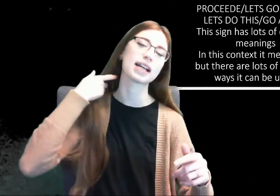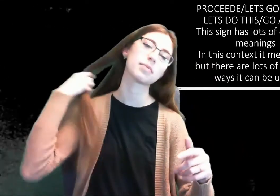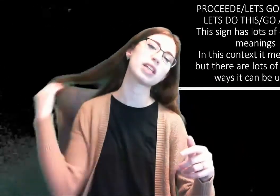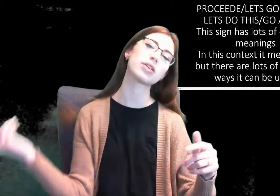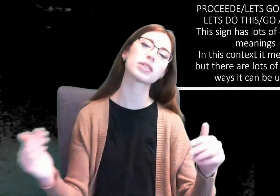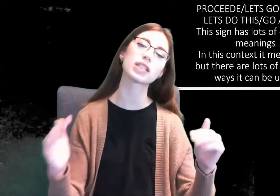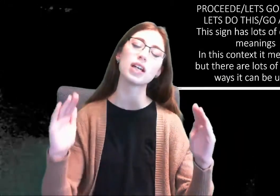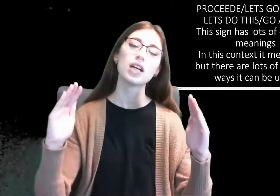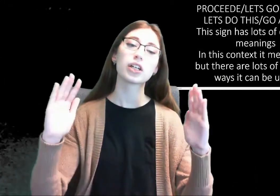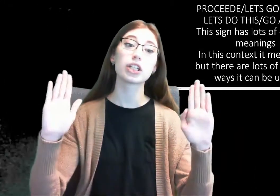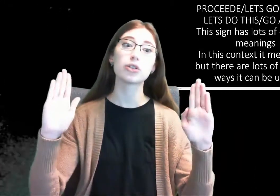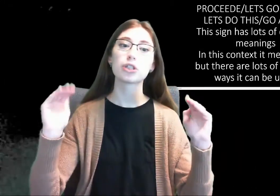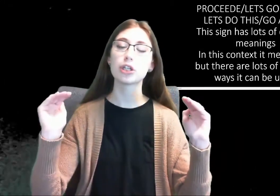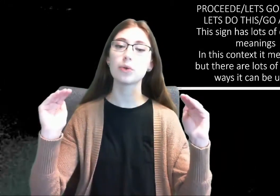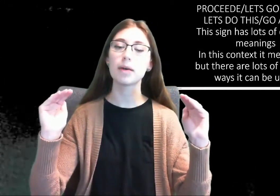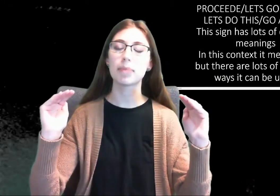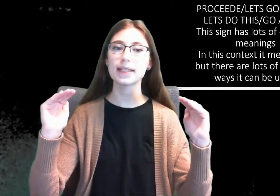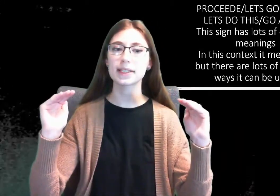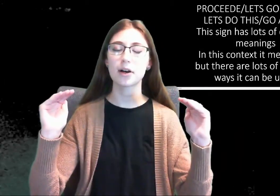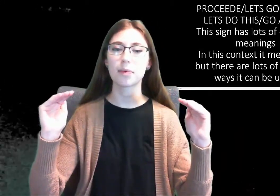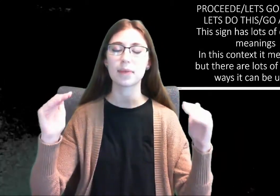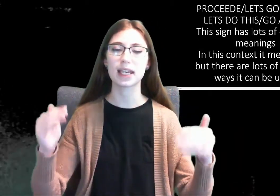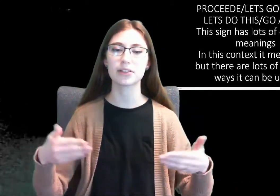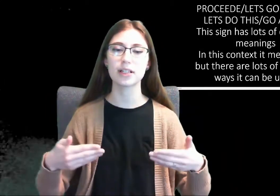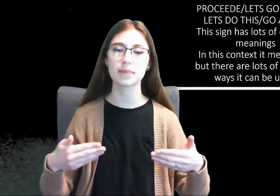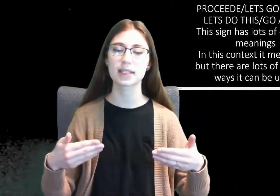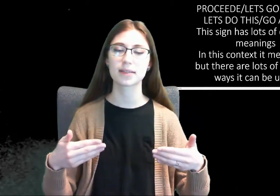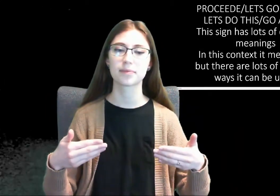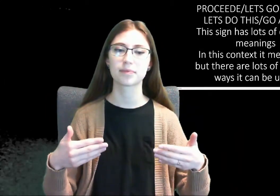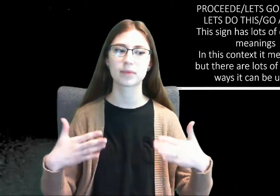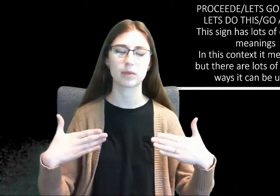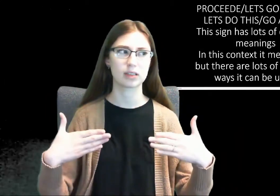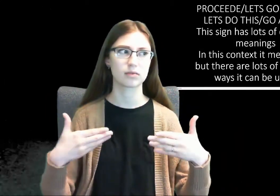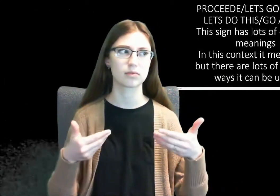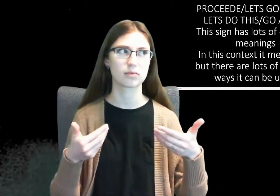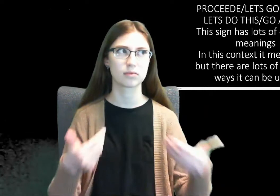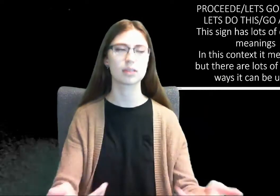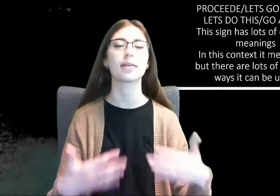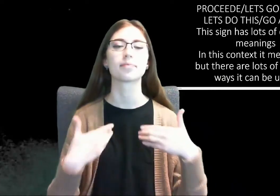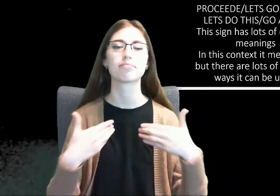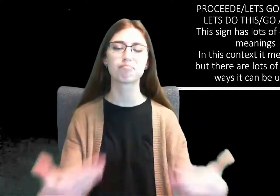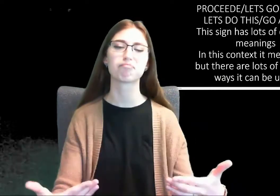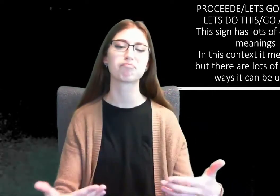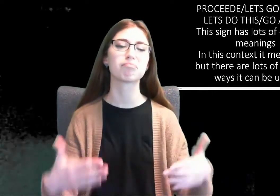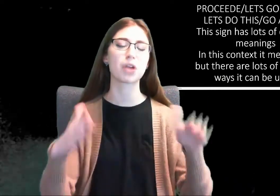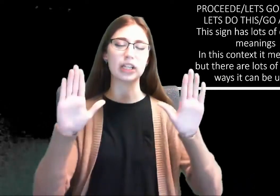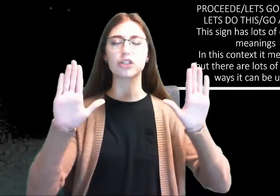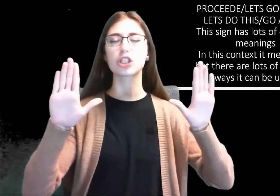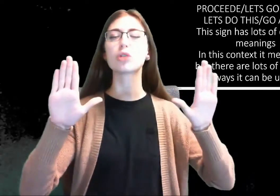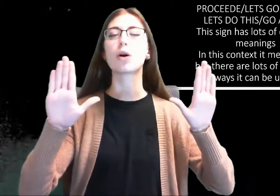could be used. You could do 2 bent open B handshakes. No, wait. Yeah. Okay, so just 2 open